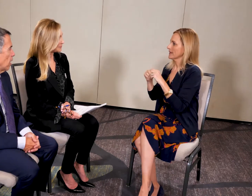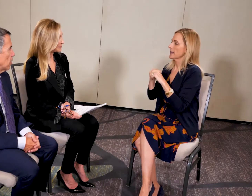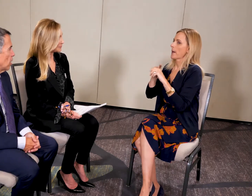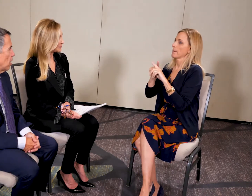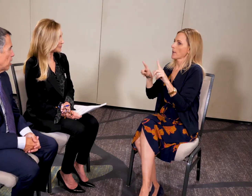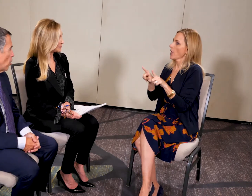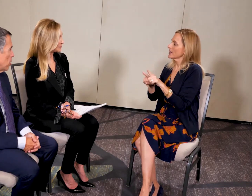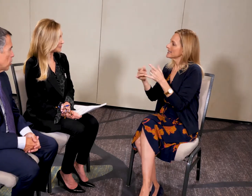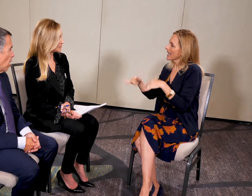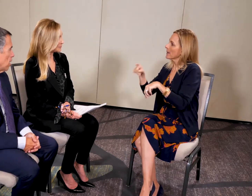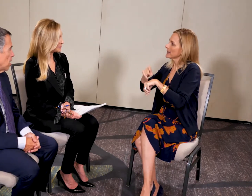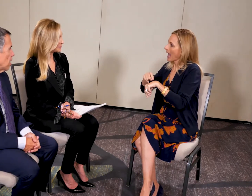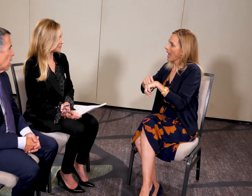age, and they encouraged that.